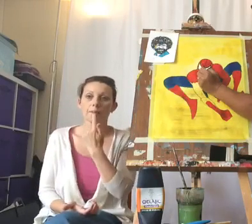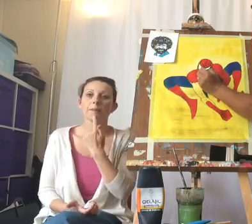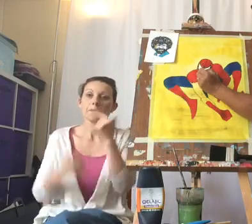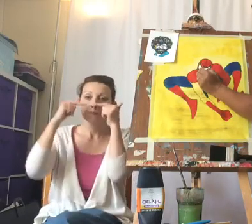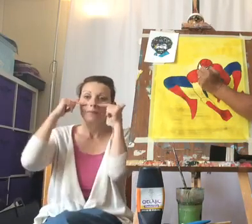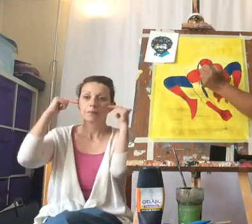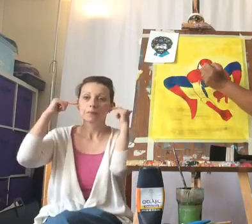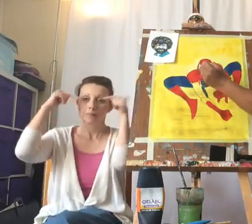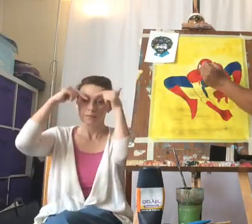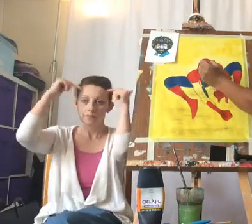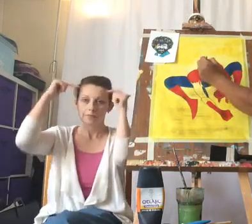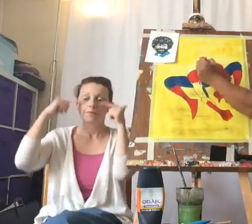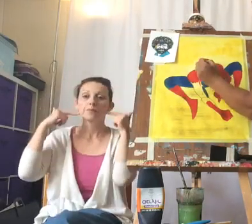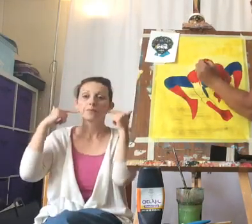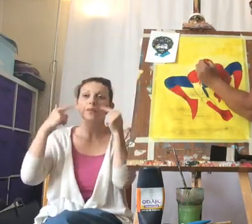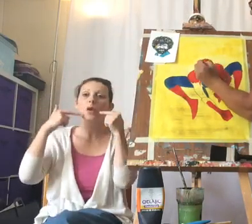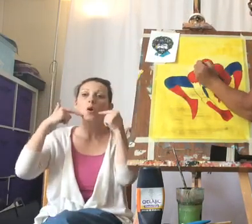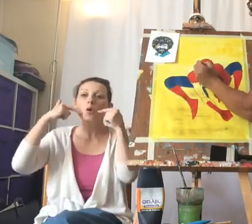2,